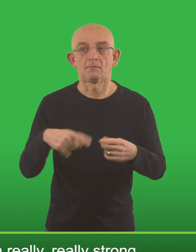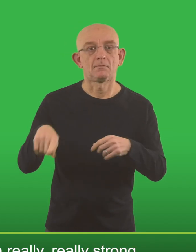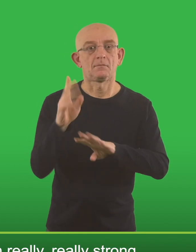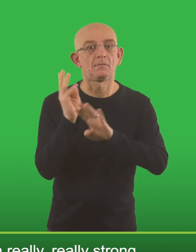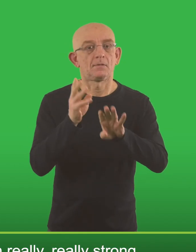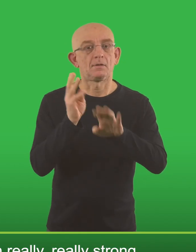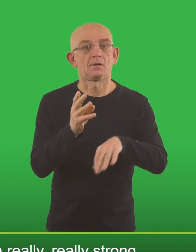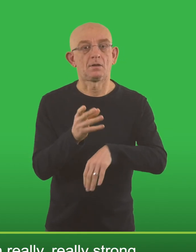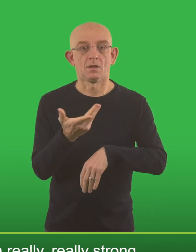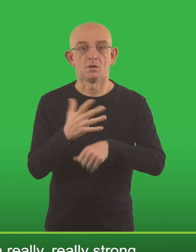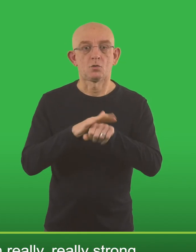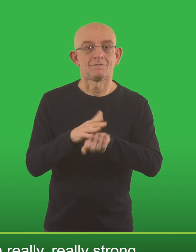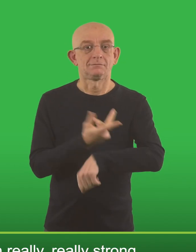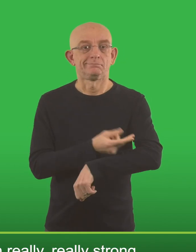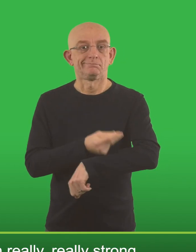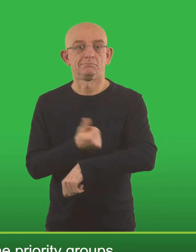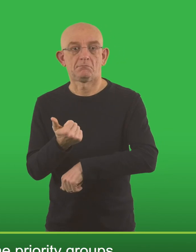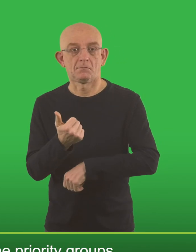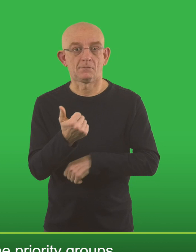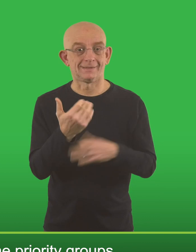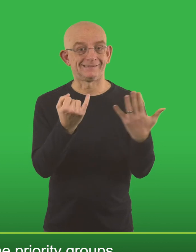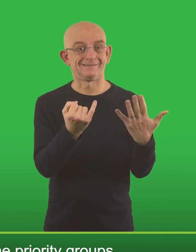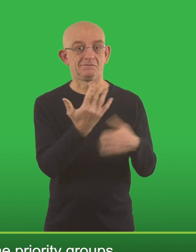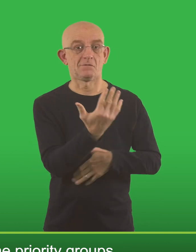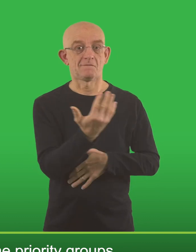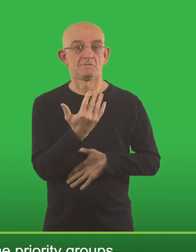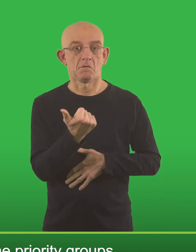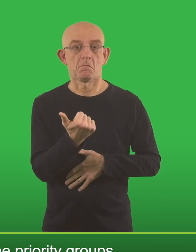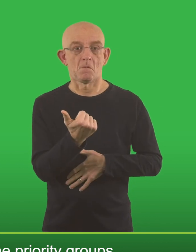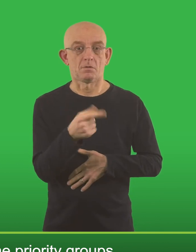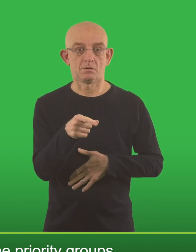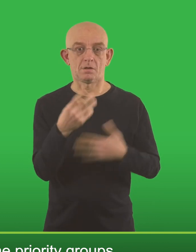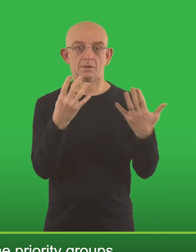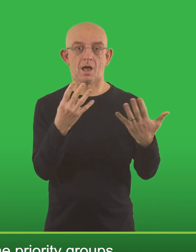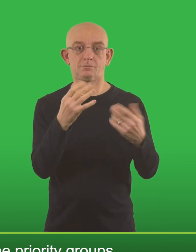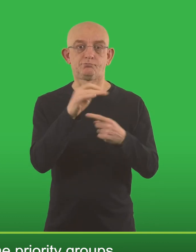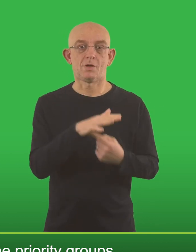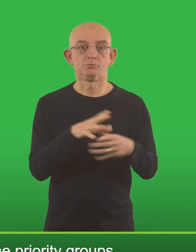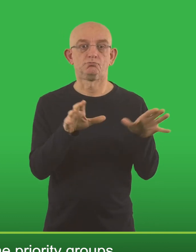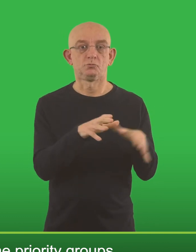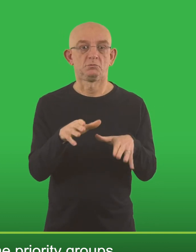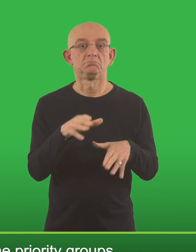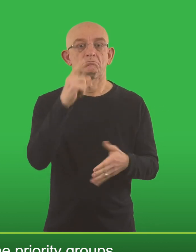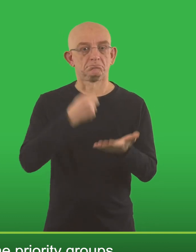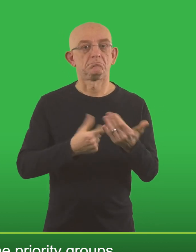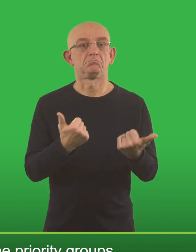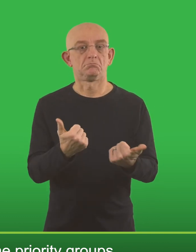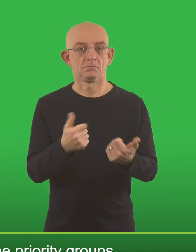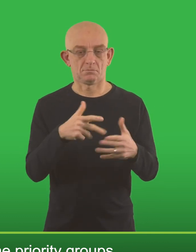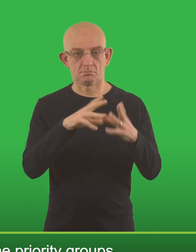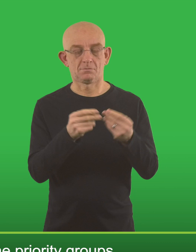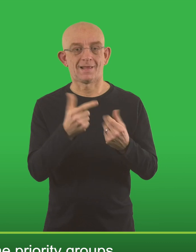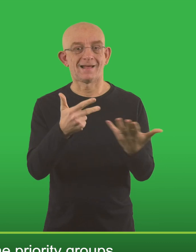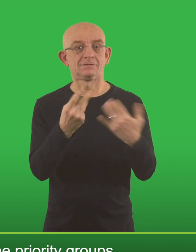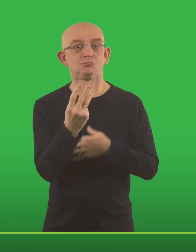Take-up of the COVID vaccine has been really, really strong. So 5 out of 6 people in the first 9 priority groups have chosen to take up the offer. That's 83%.